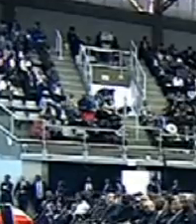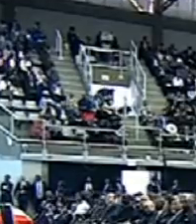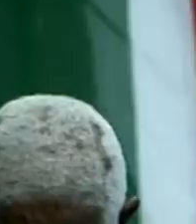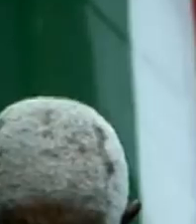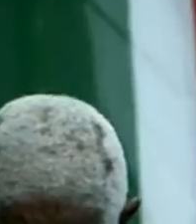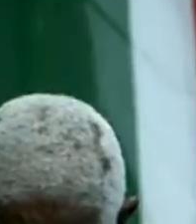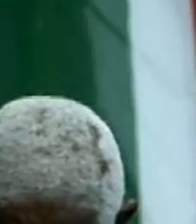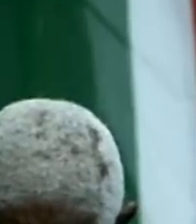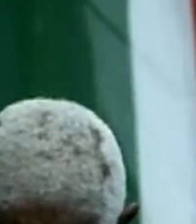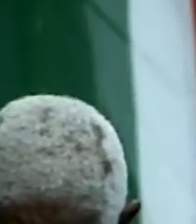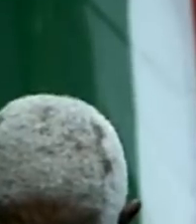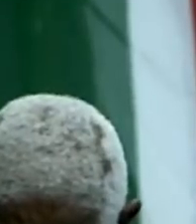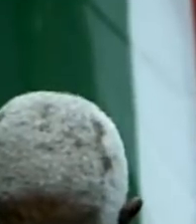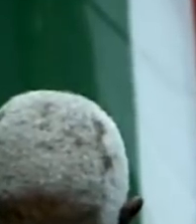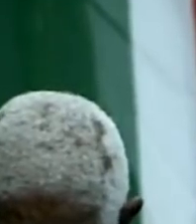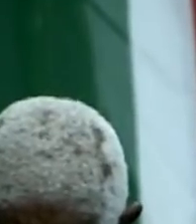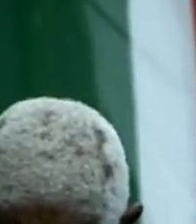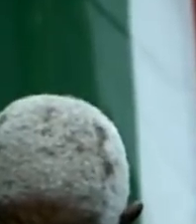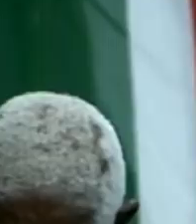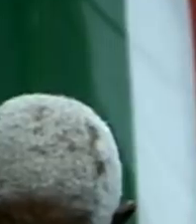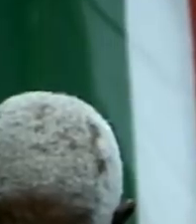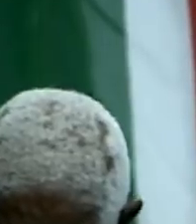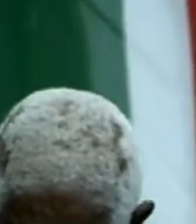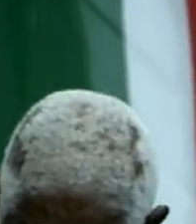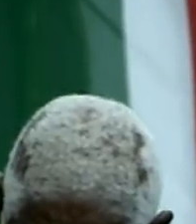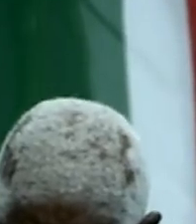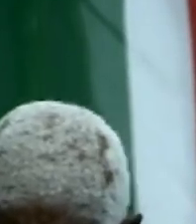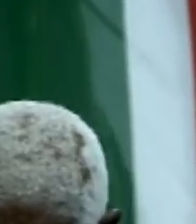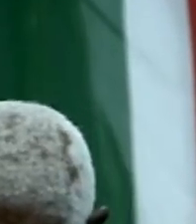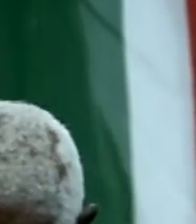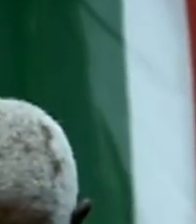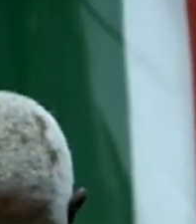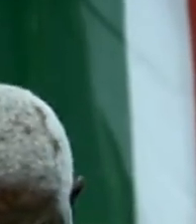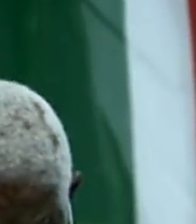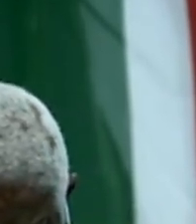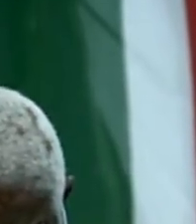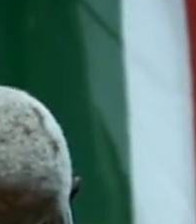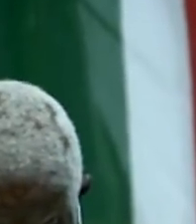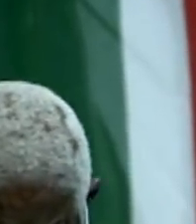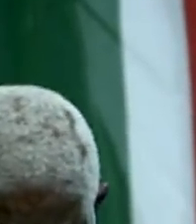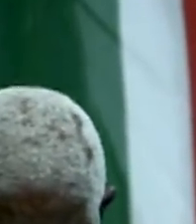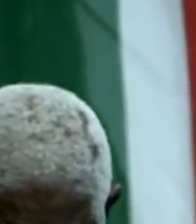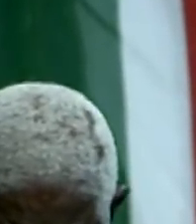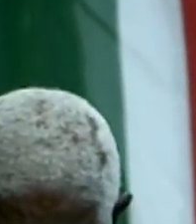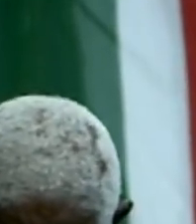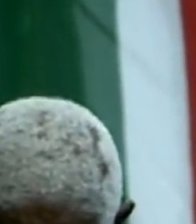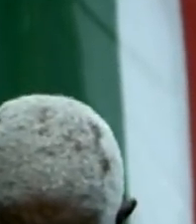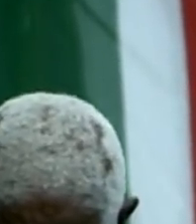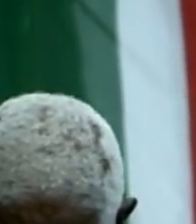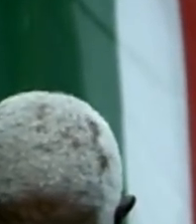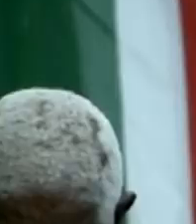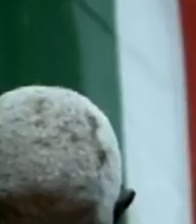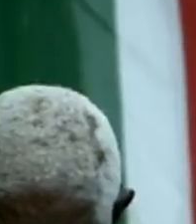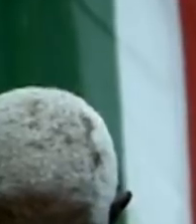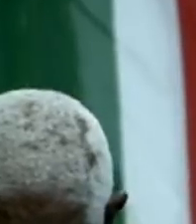NAFCO. What should reasonably help to bring an end to the enduring conflict within